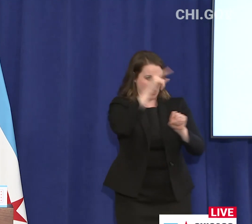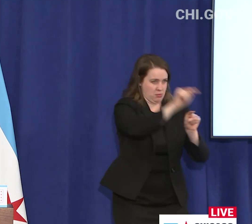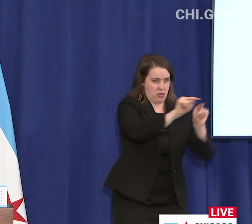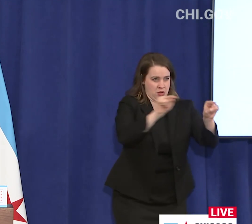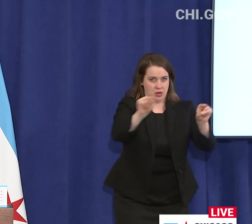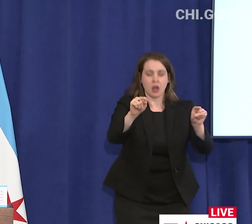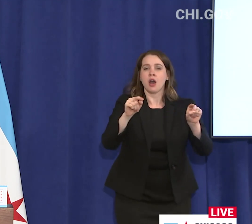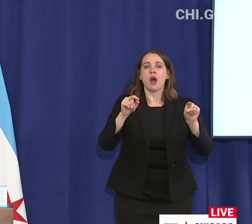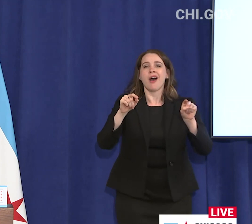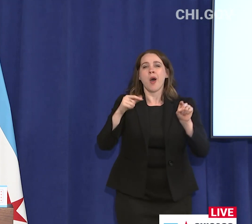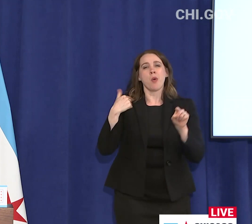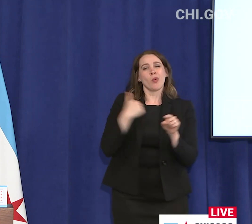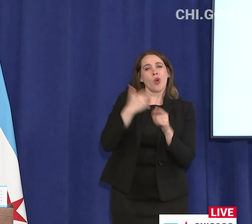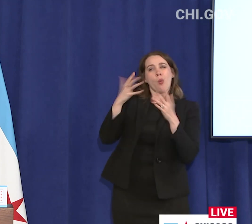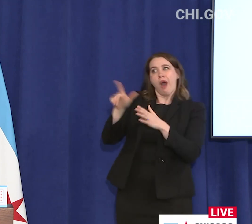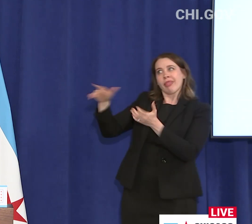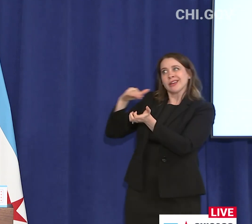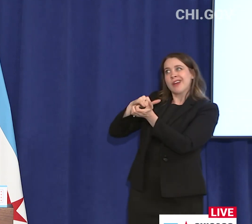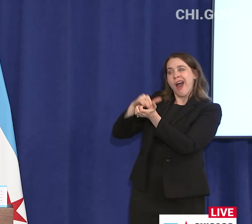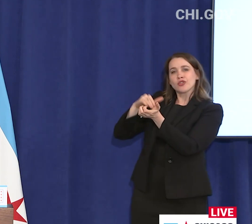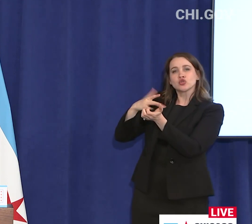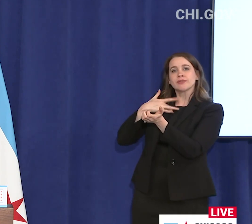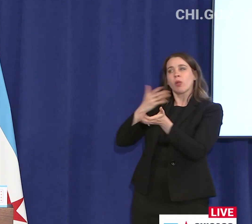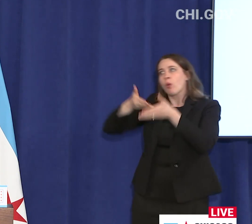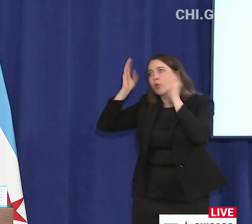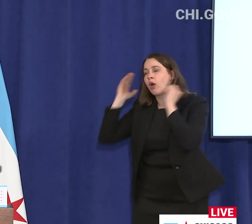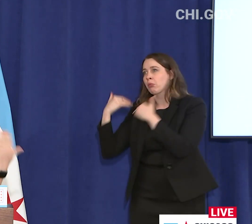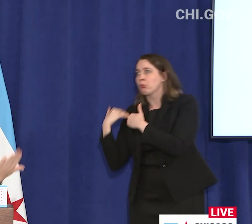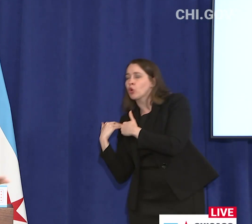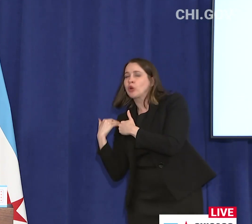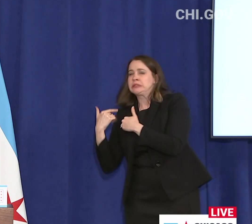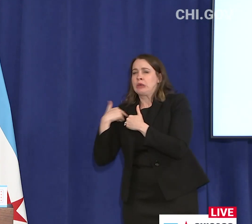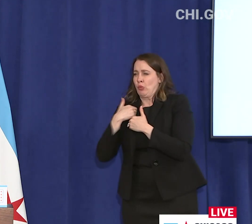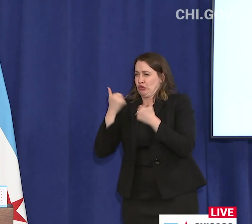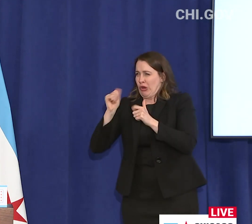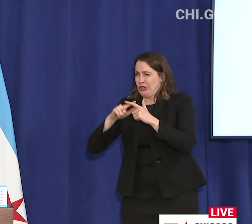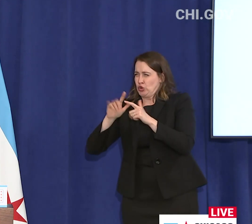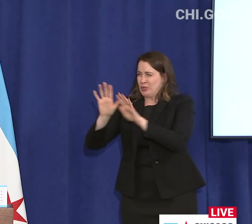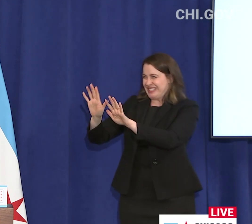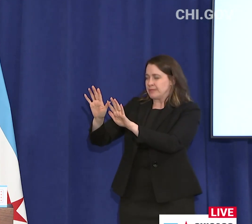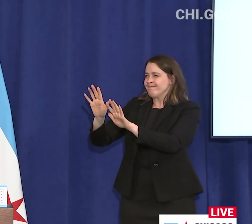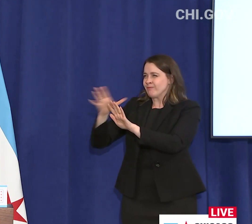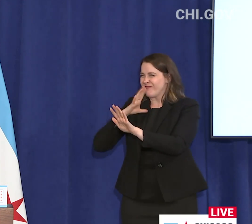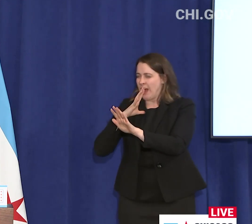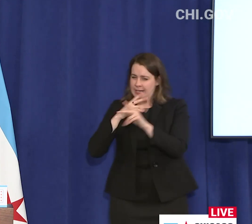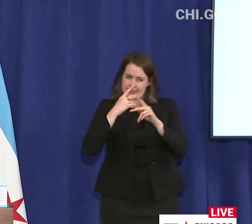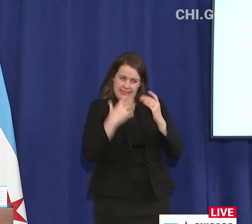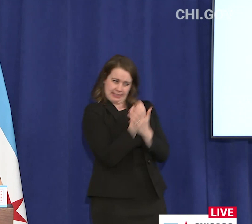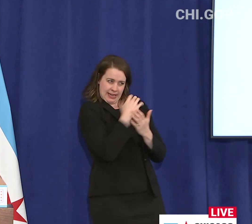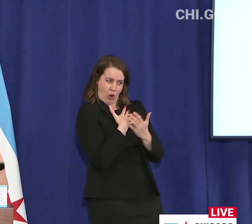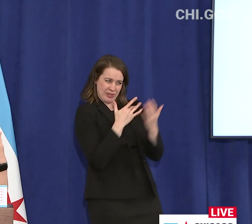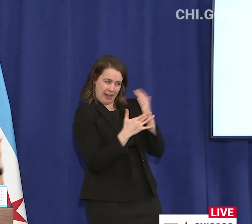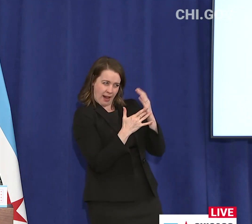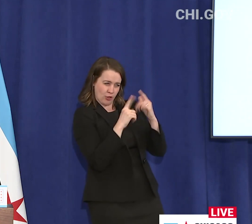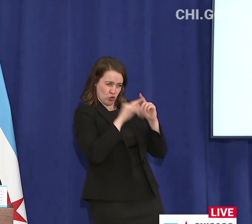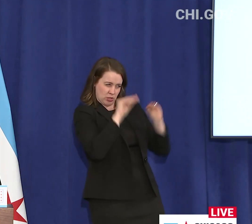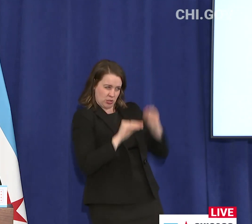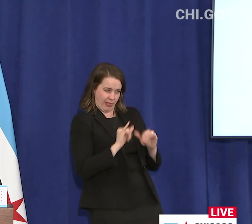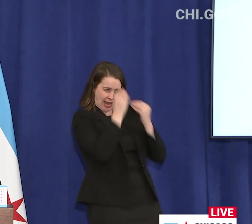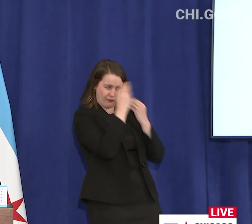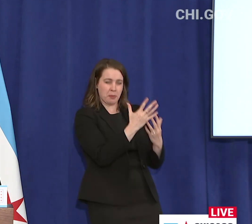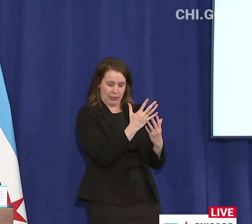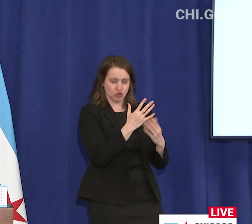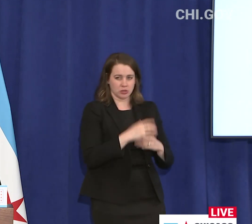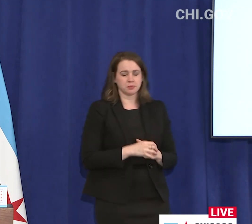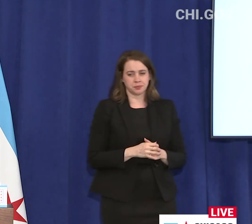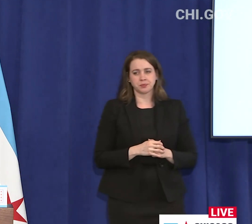things like filling out the information to get the testing done. So we're working kind of on the back end to have some of that filled in. But